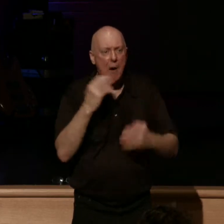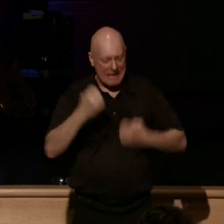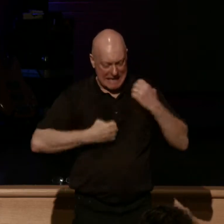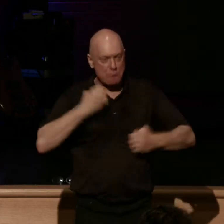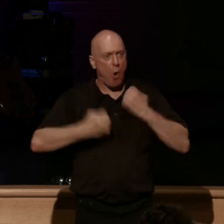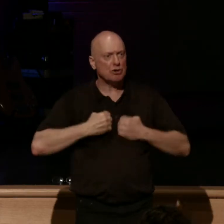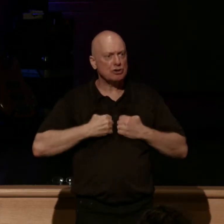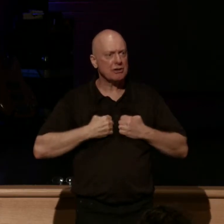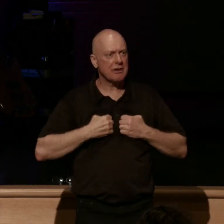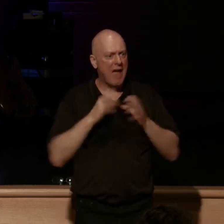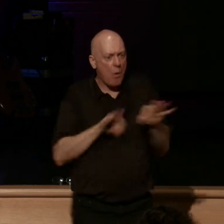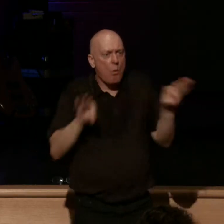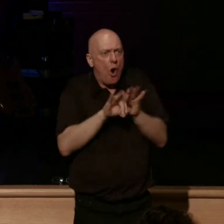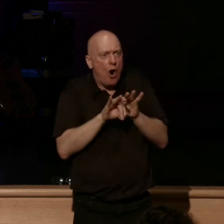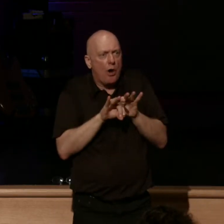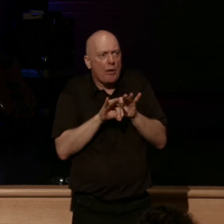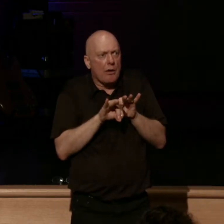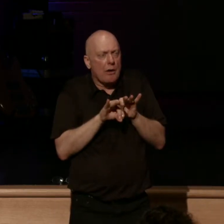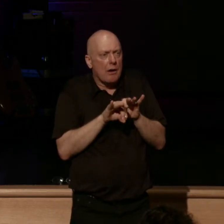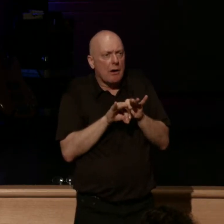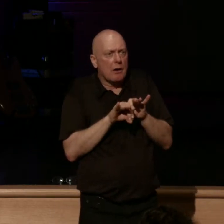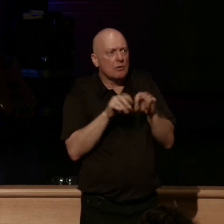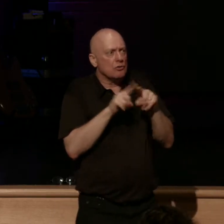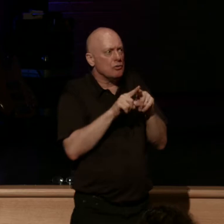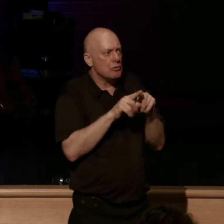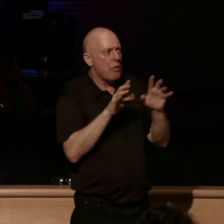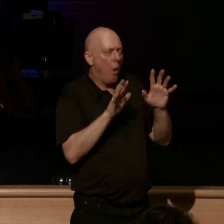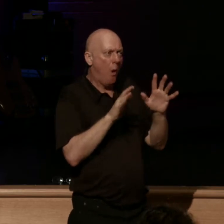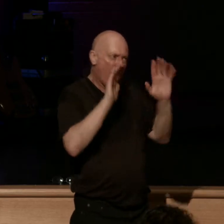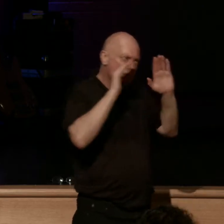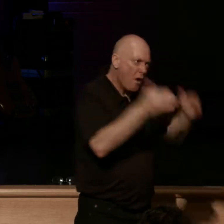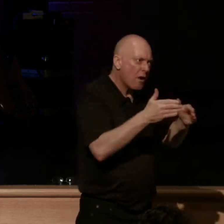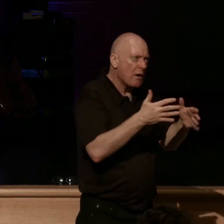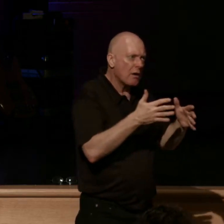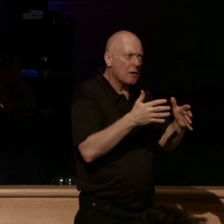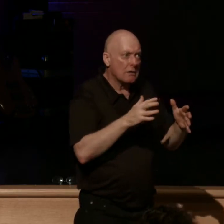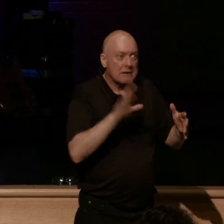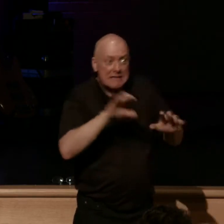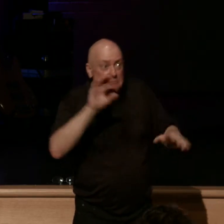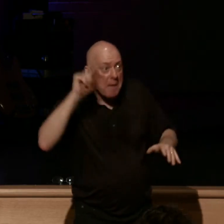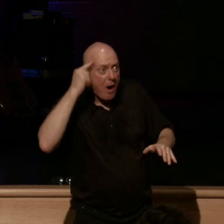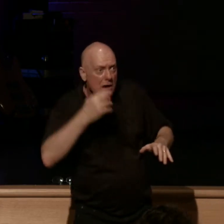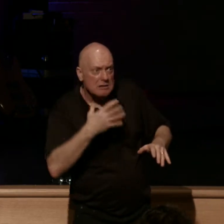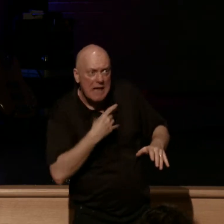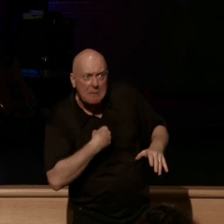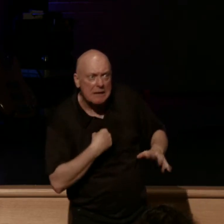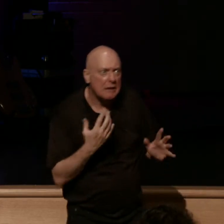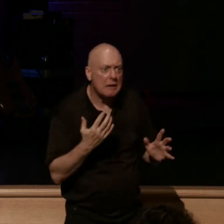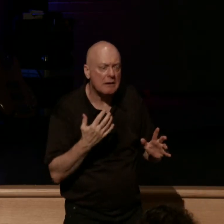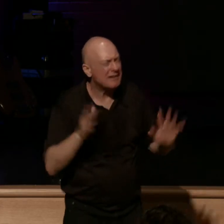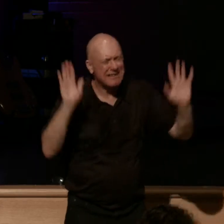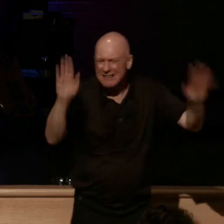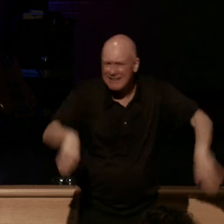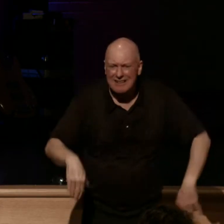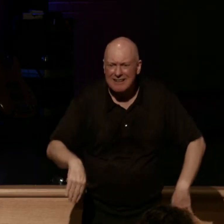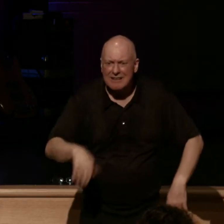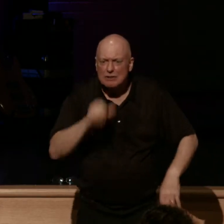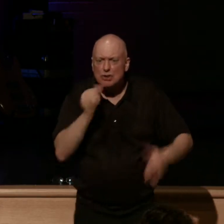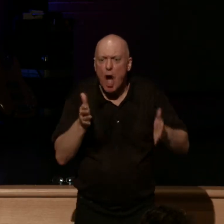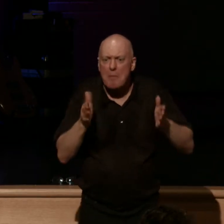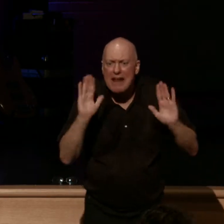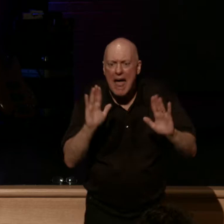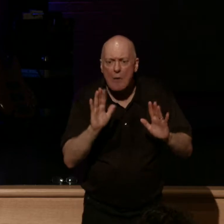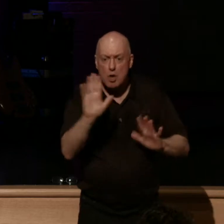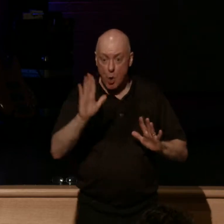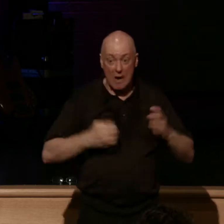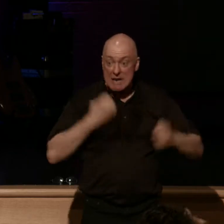emotions and worth to rise and fall based on whether our boss likes us or not. Right? Stop allowing